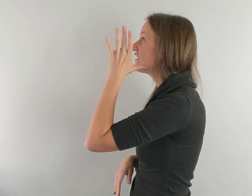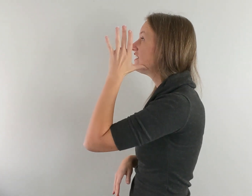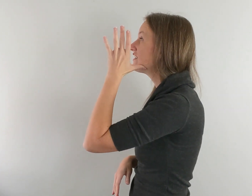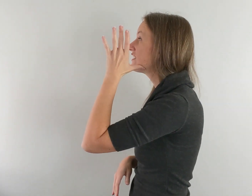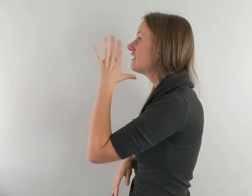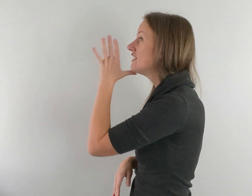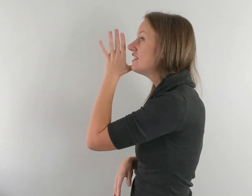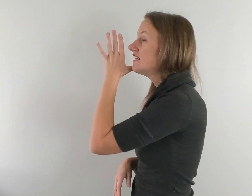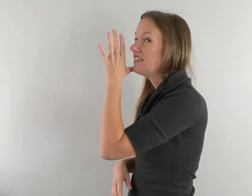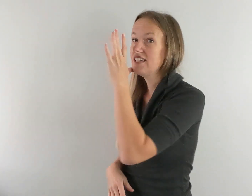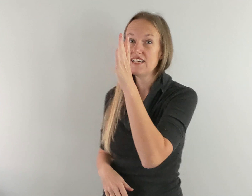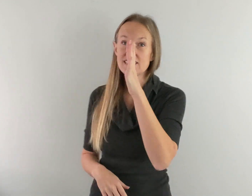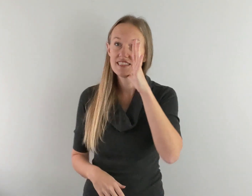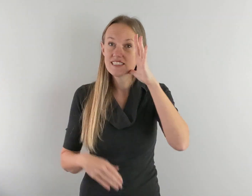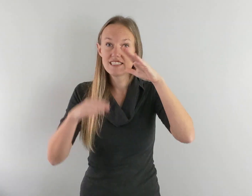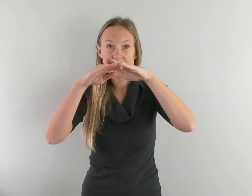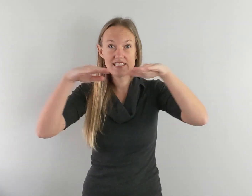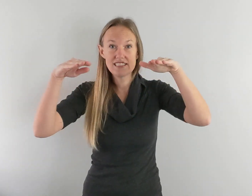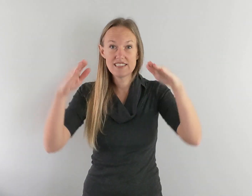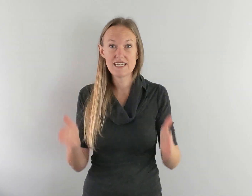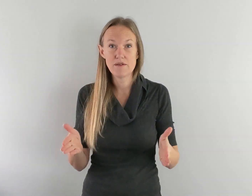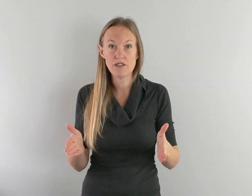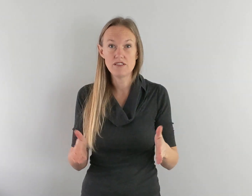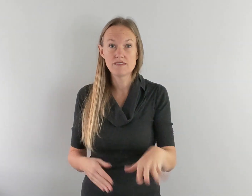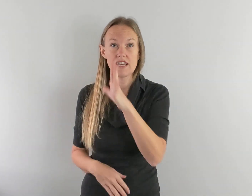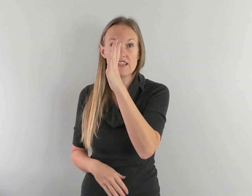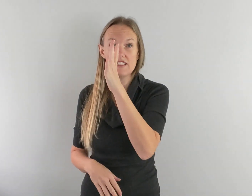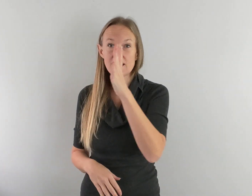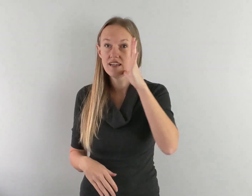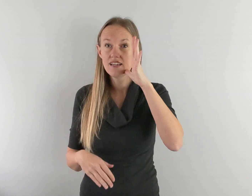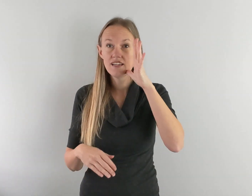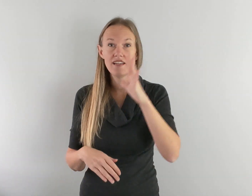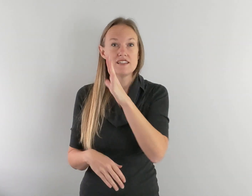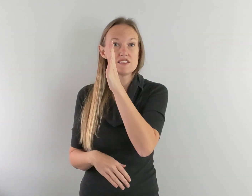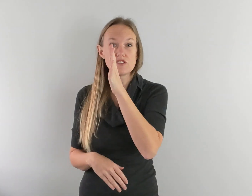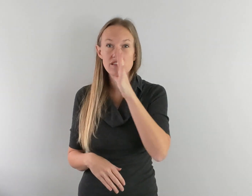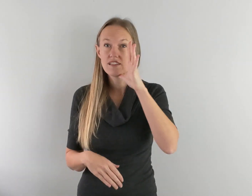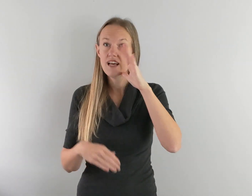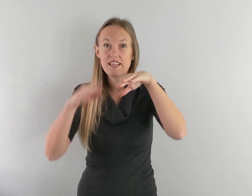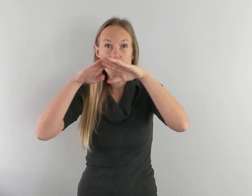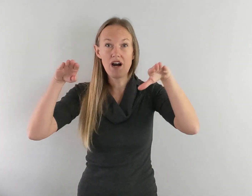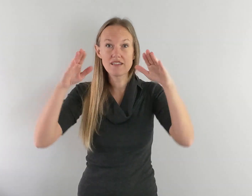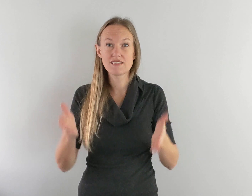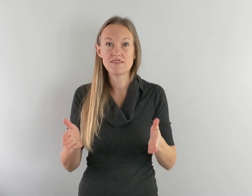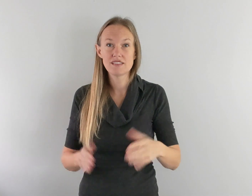underneath. In a stable, okay? So, and then a box,